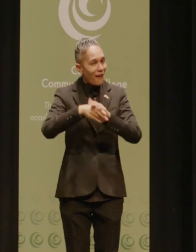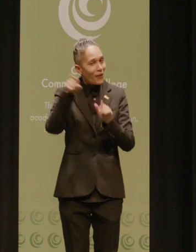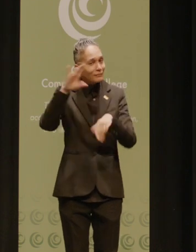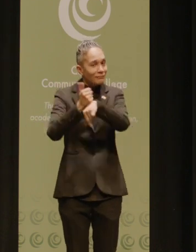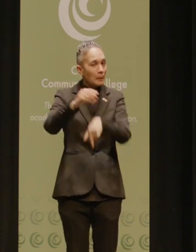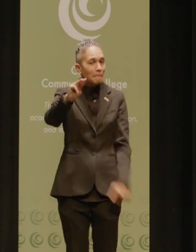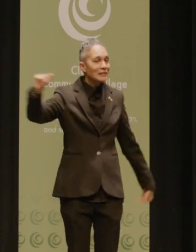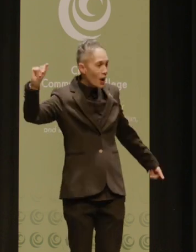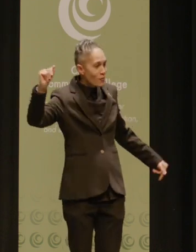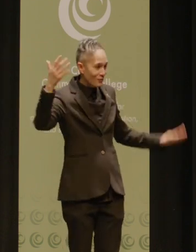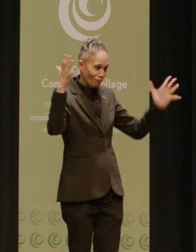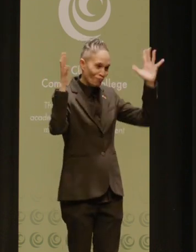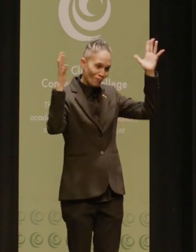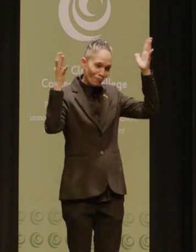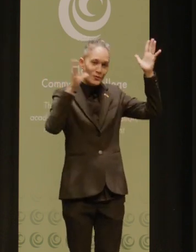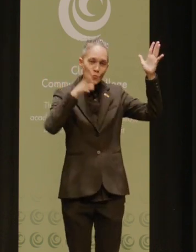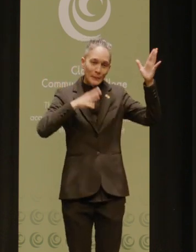Madera.